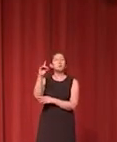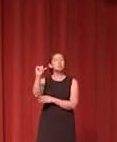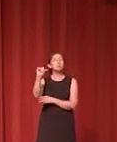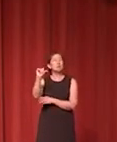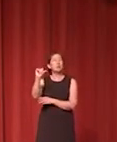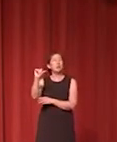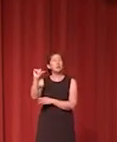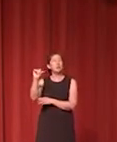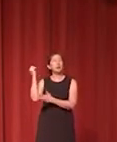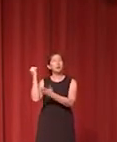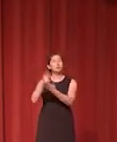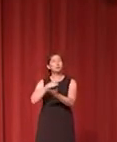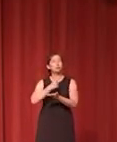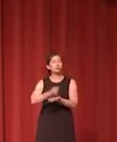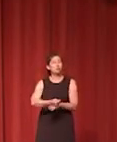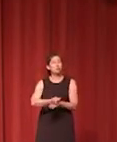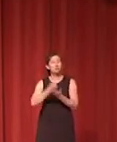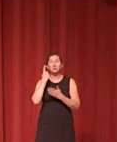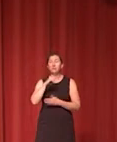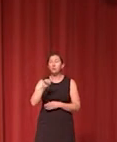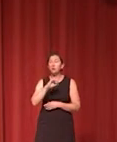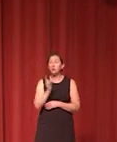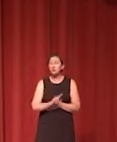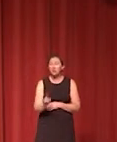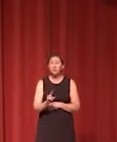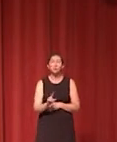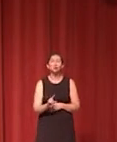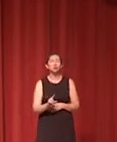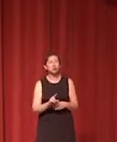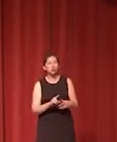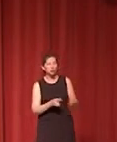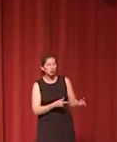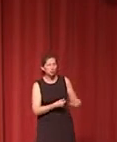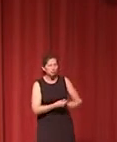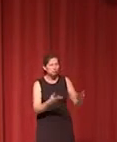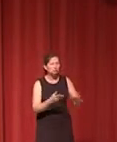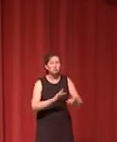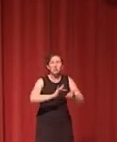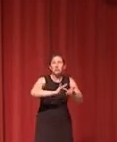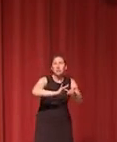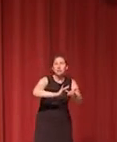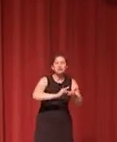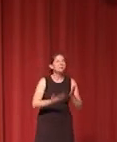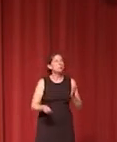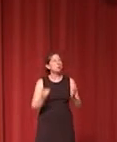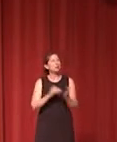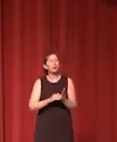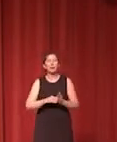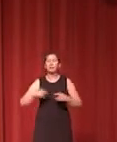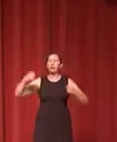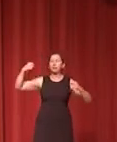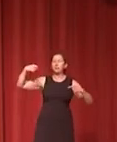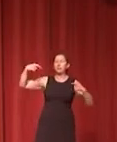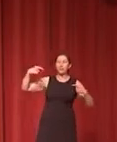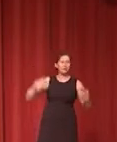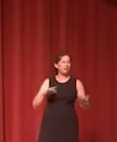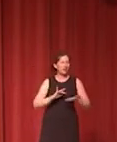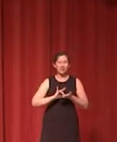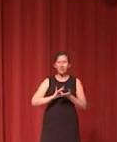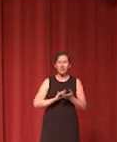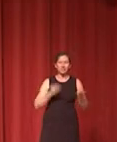Alzheimer's disease, we have these medicines that help improve chemical signals. So again, donepezil,